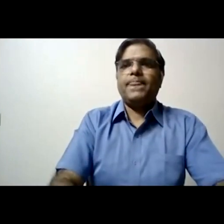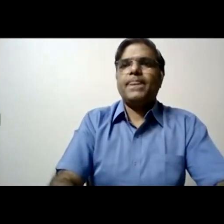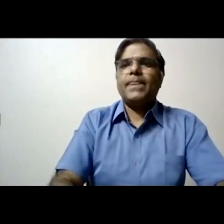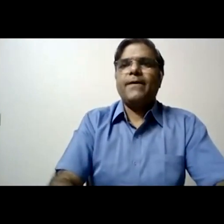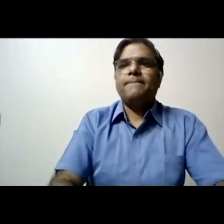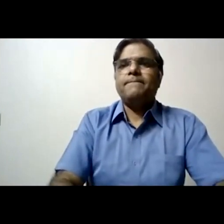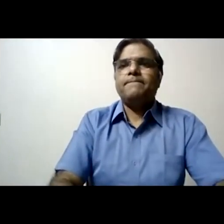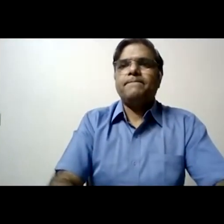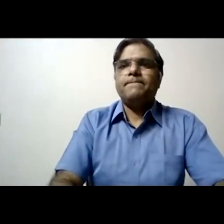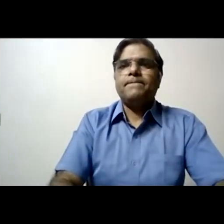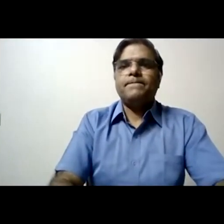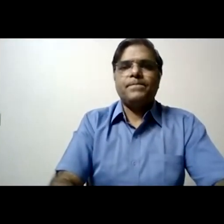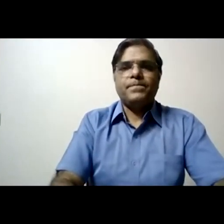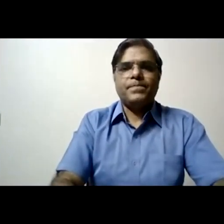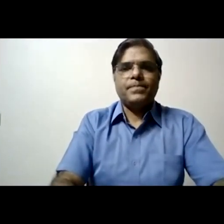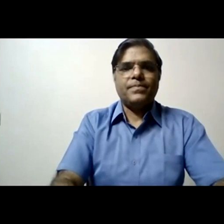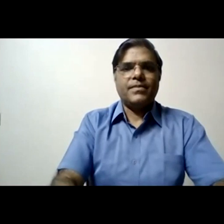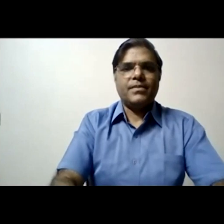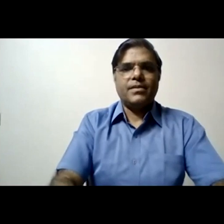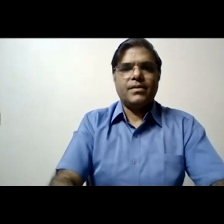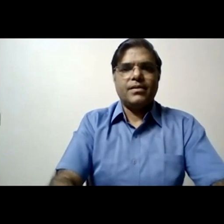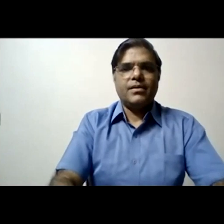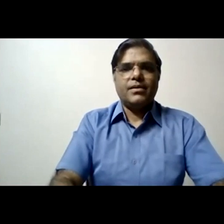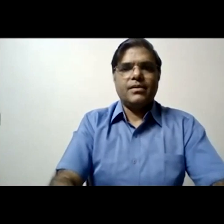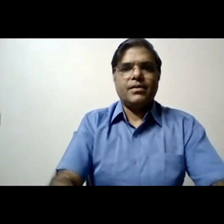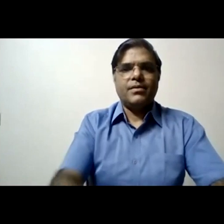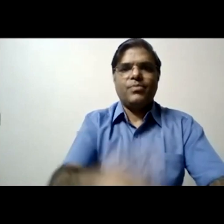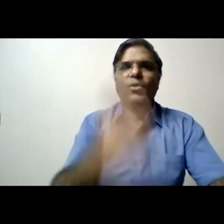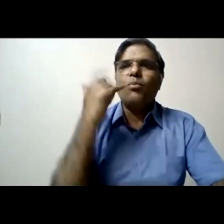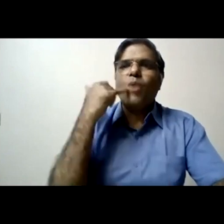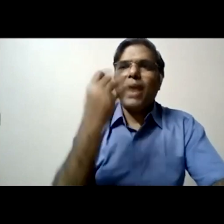register or sign in for vaccination has been written on the page.